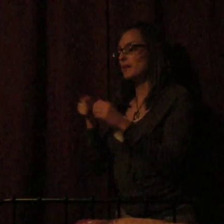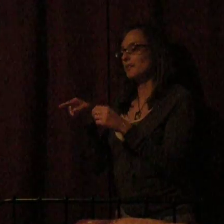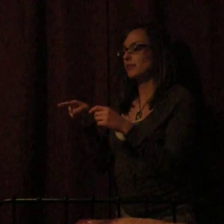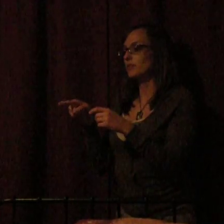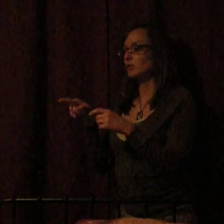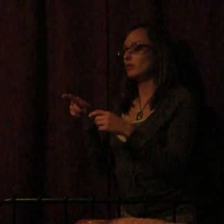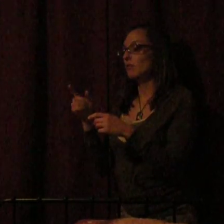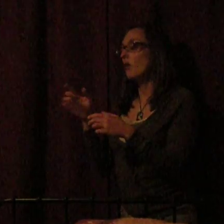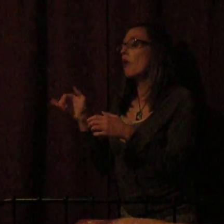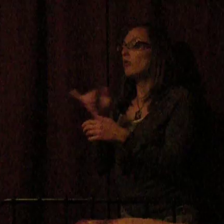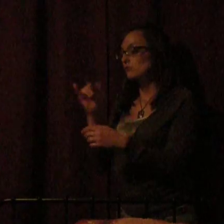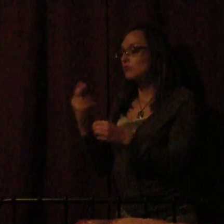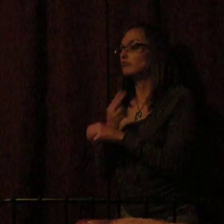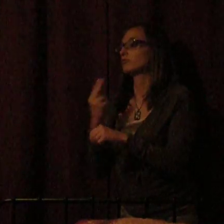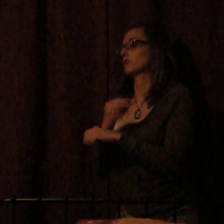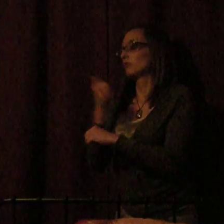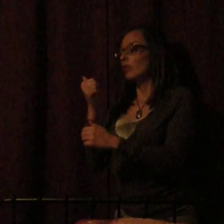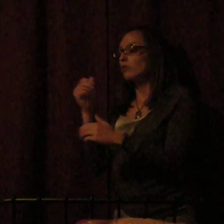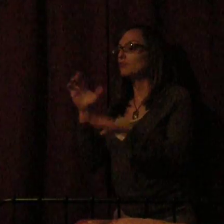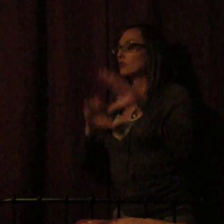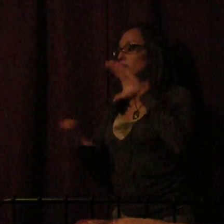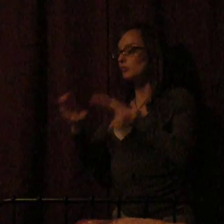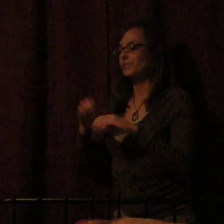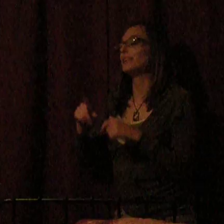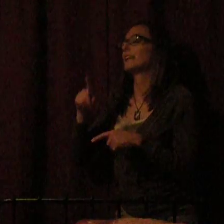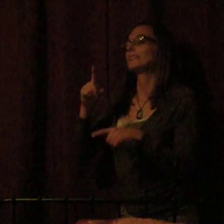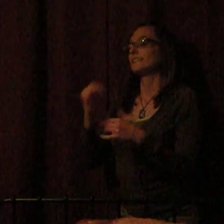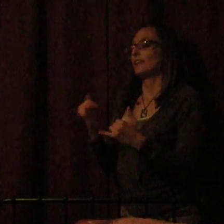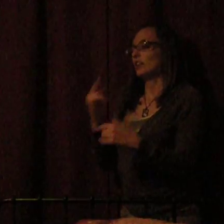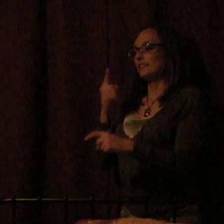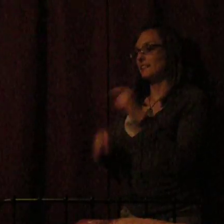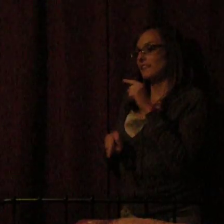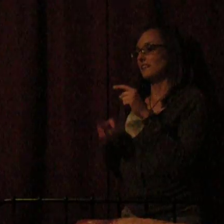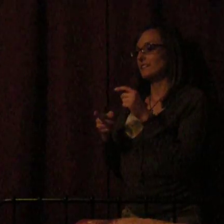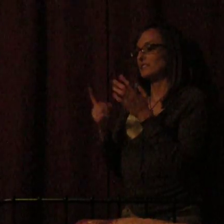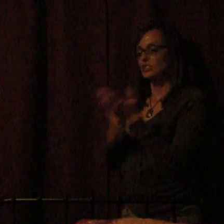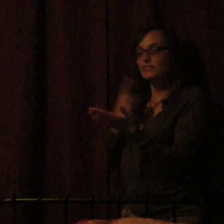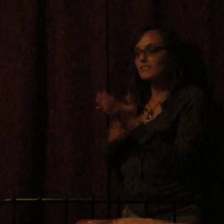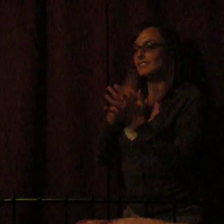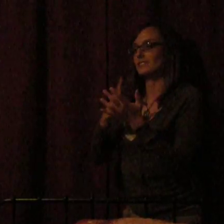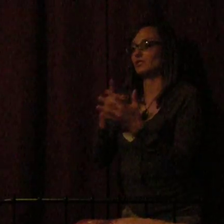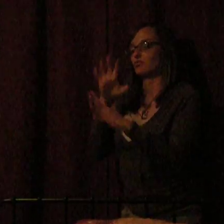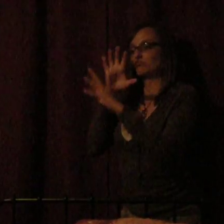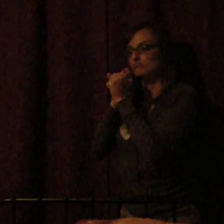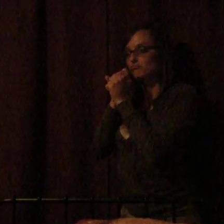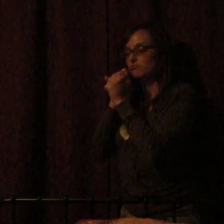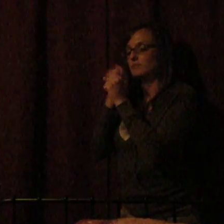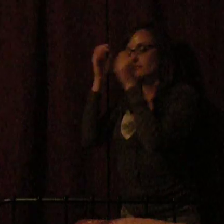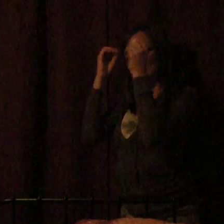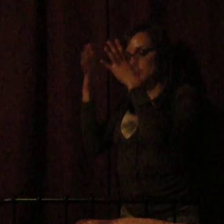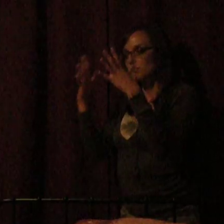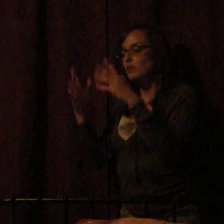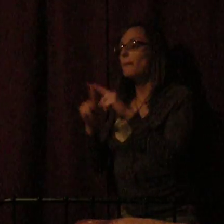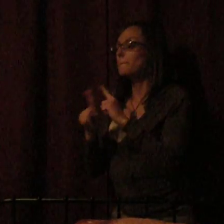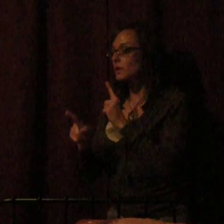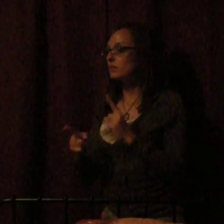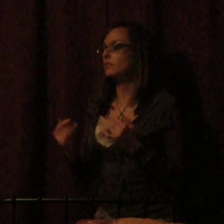units. I can't disclose them right now because they're under a secrecy agreement. But we are now starting to optimize